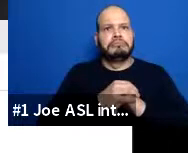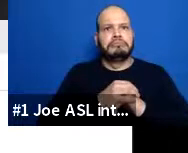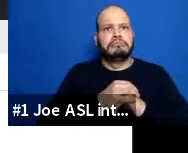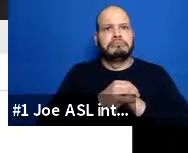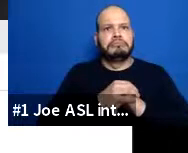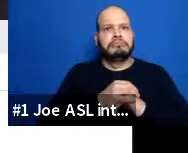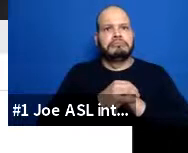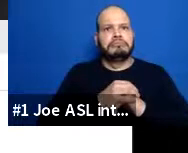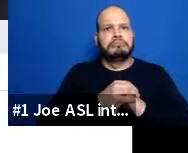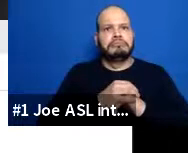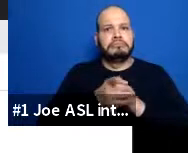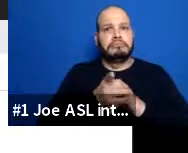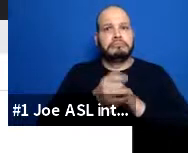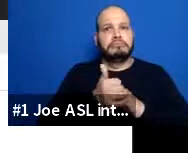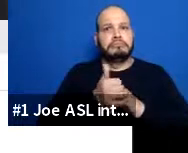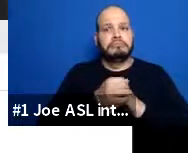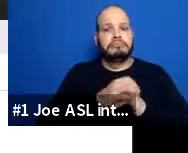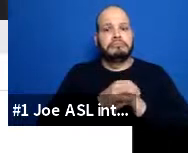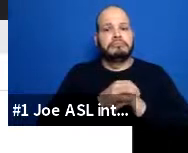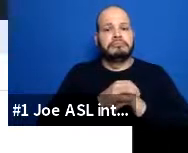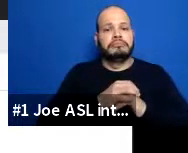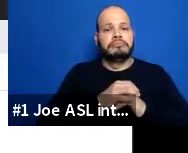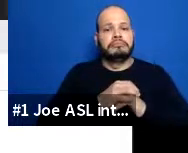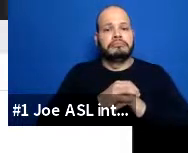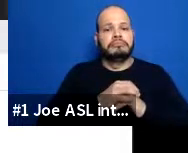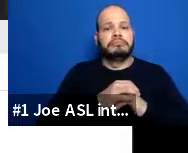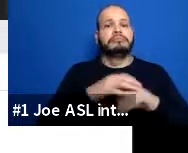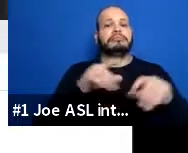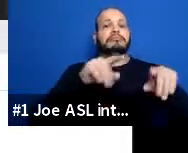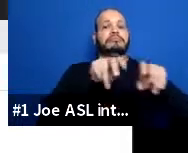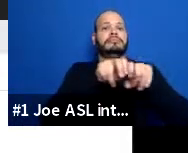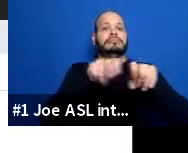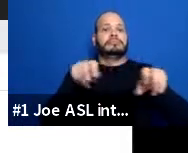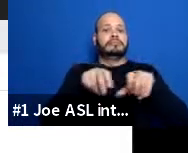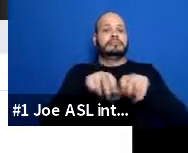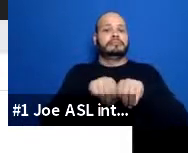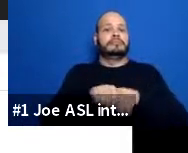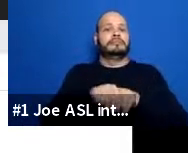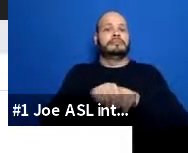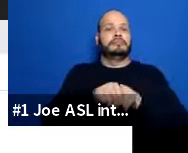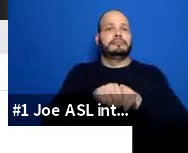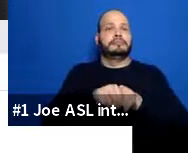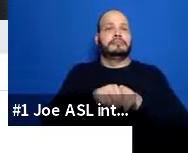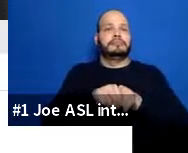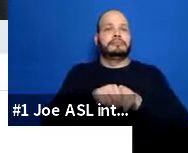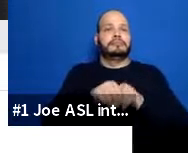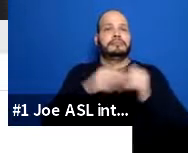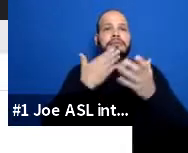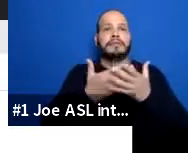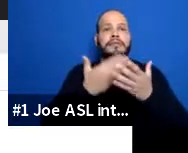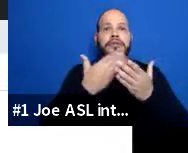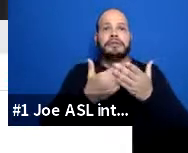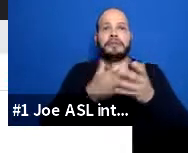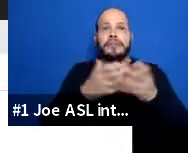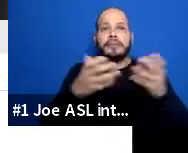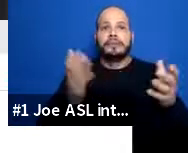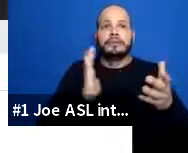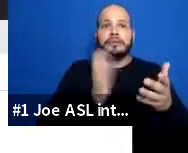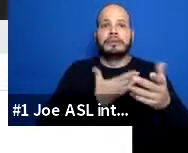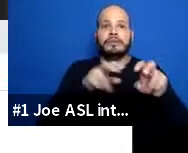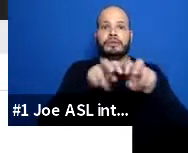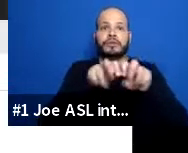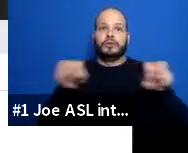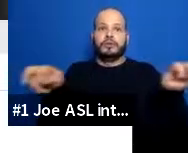Great. Thank you, Stephanie. And thank you to our panelists, Key Gross, Osceola Ward, and Holly